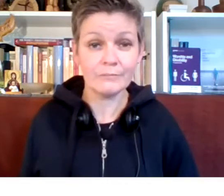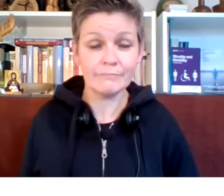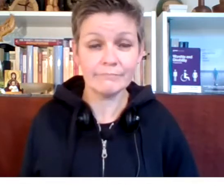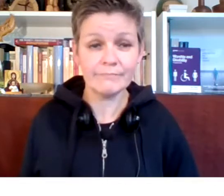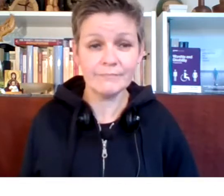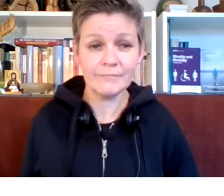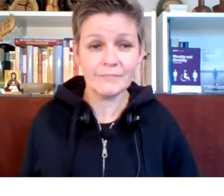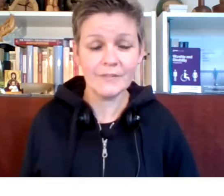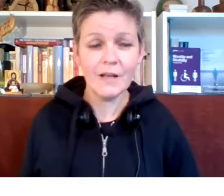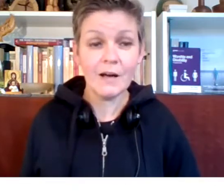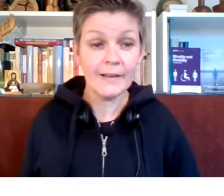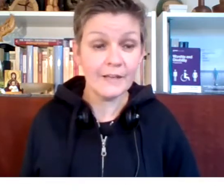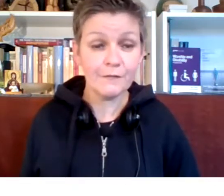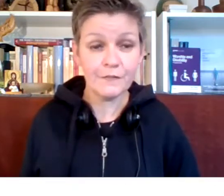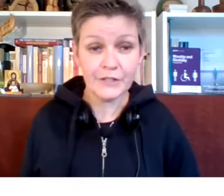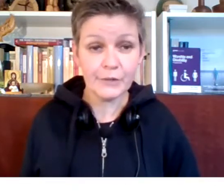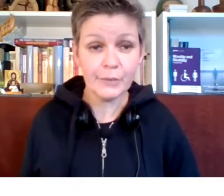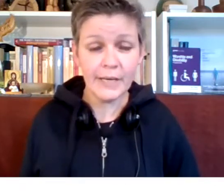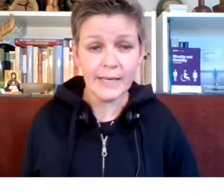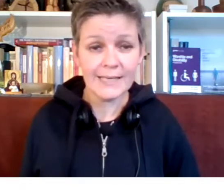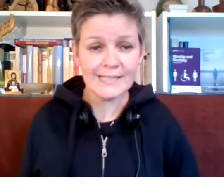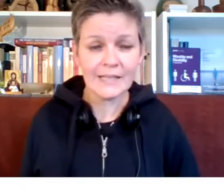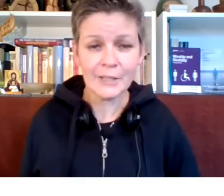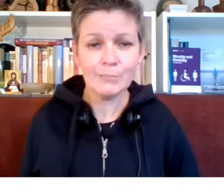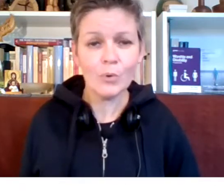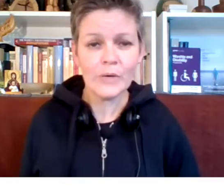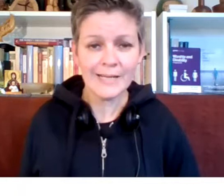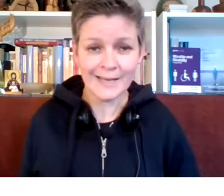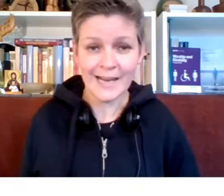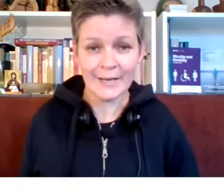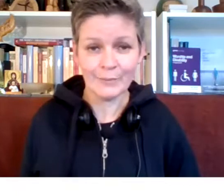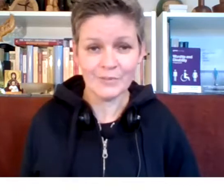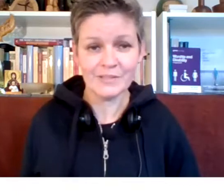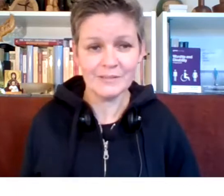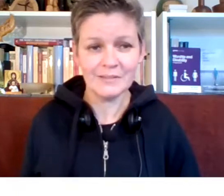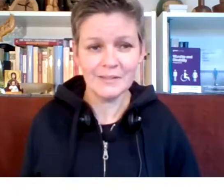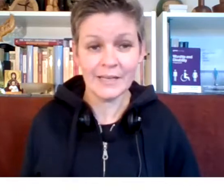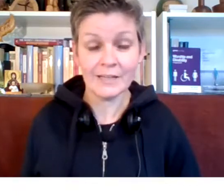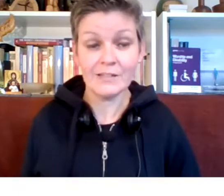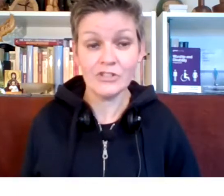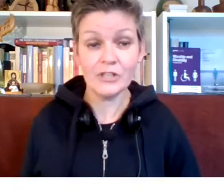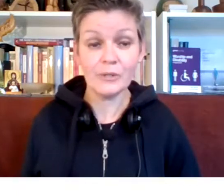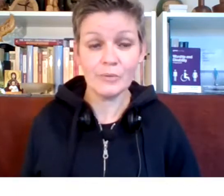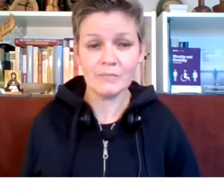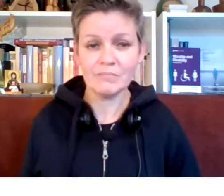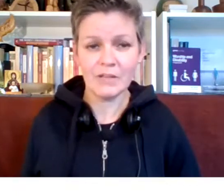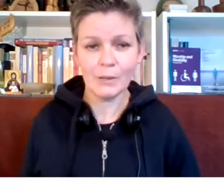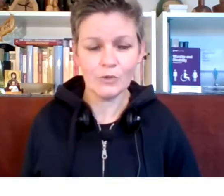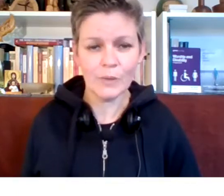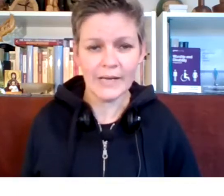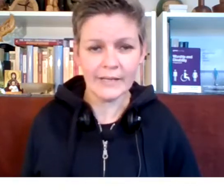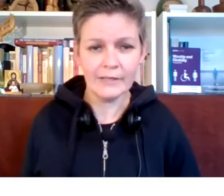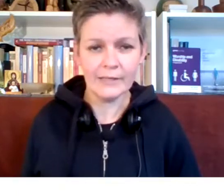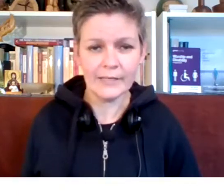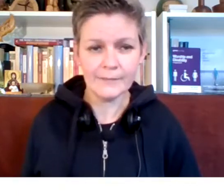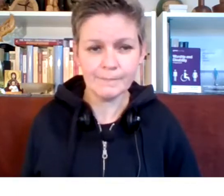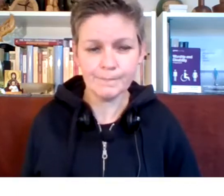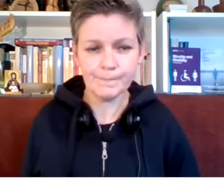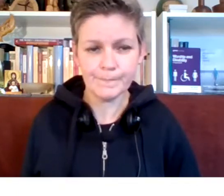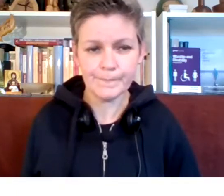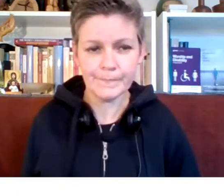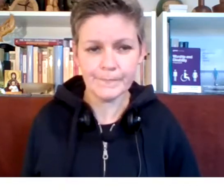call. Our love for you is like a morning cloud, like the dew that goes away